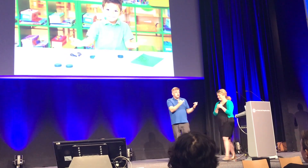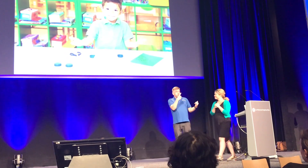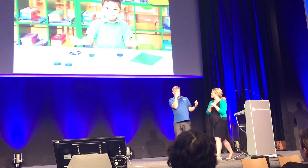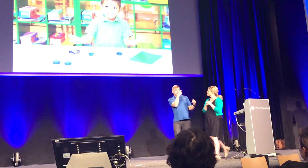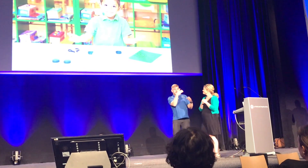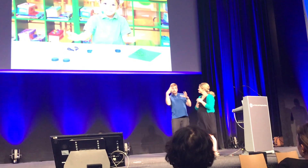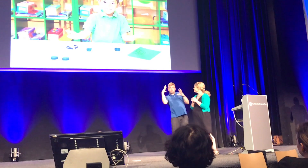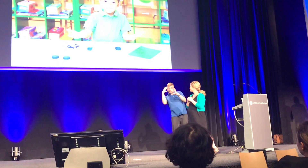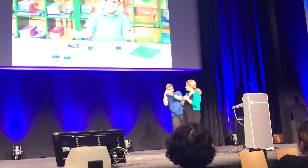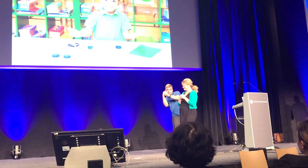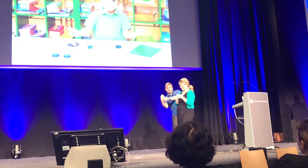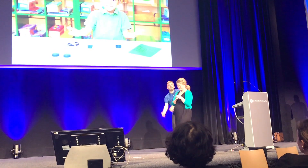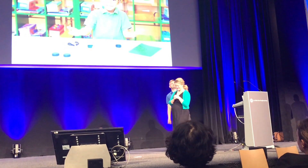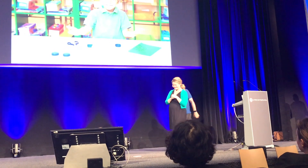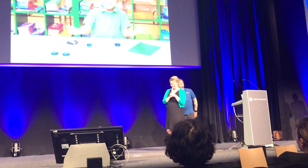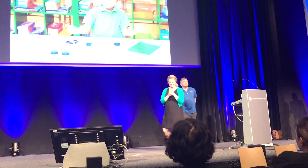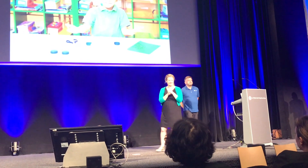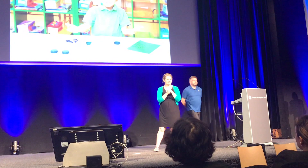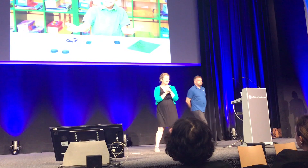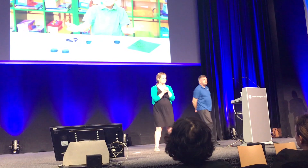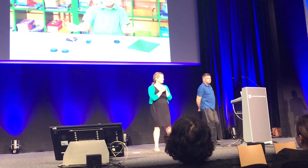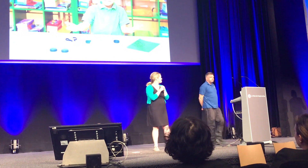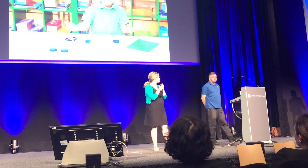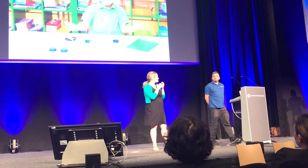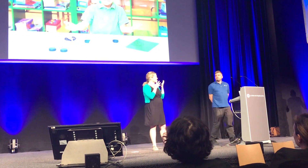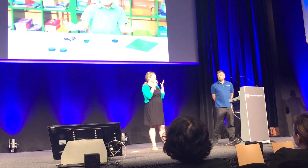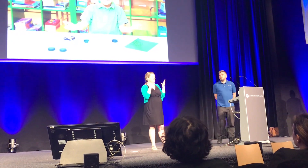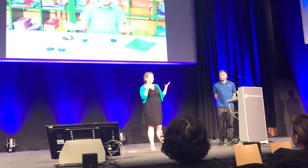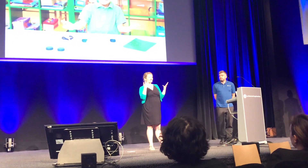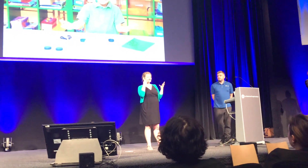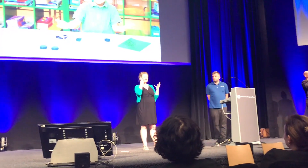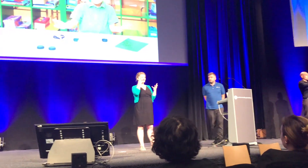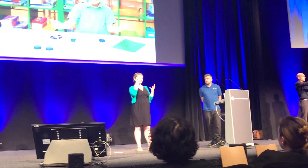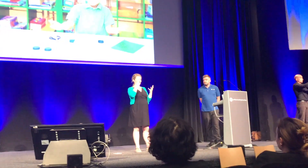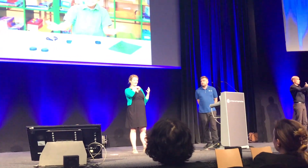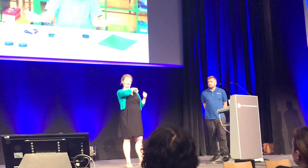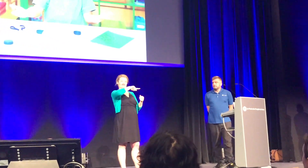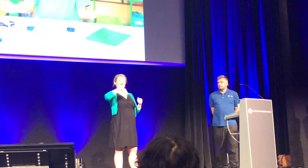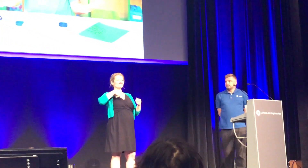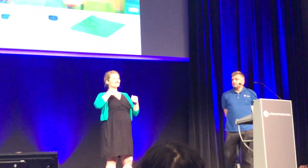and we'd like to encourage you to use them. And Amanda will now sum up.